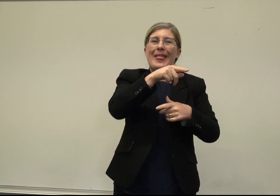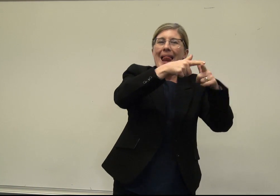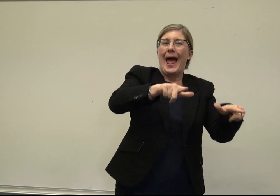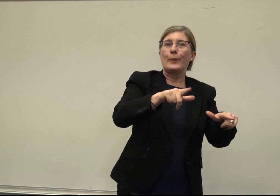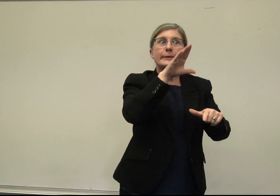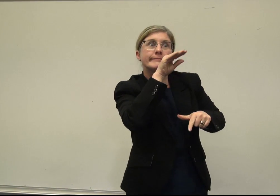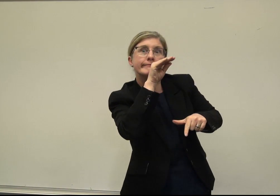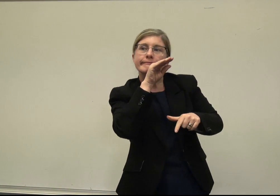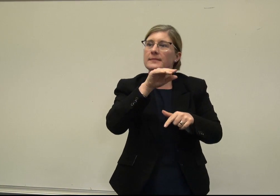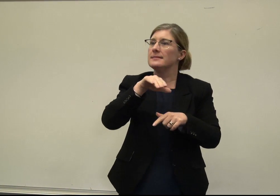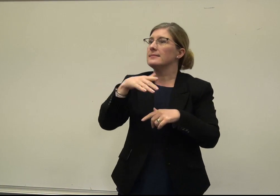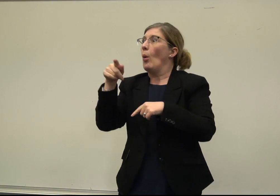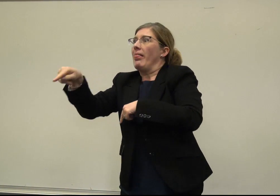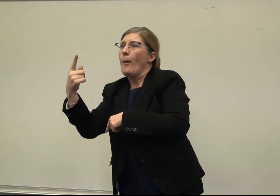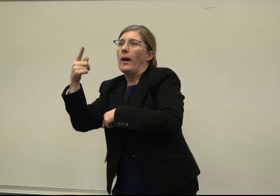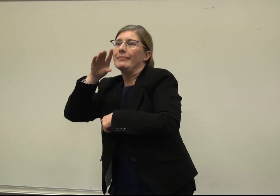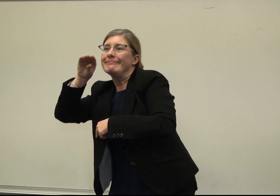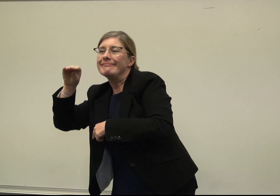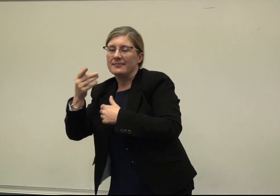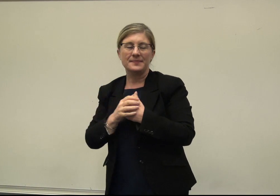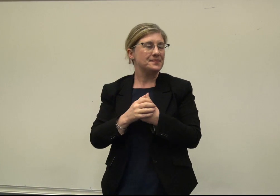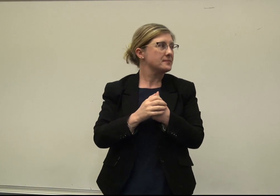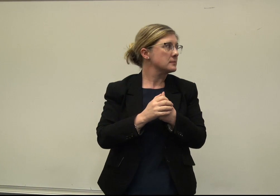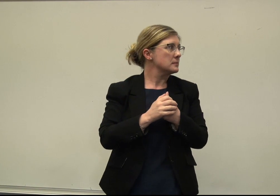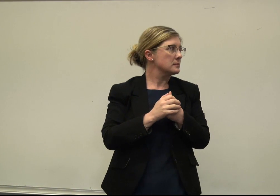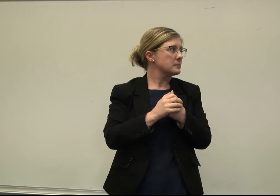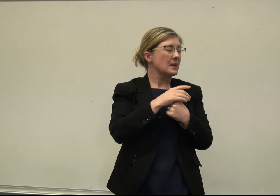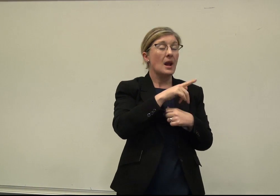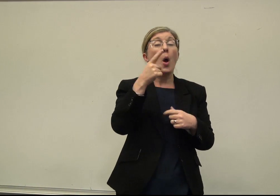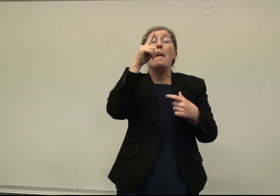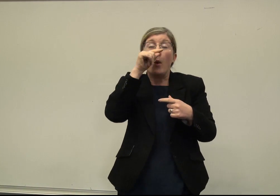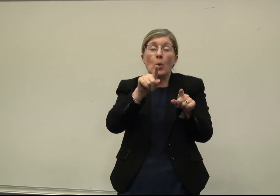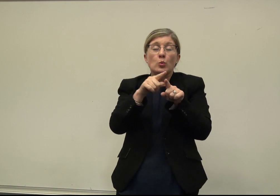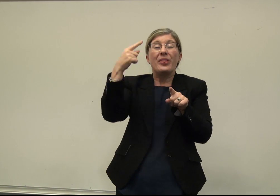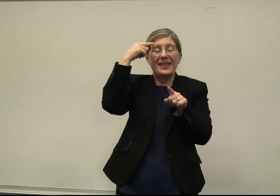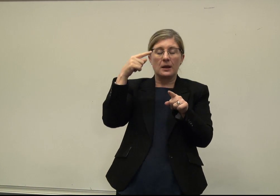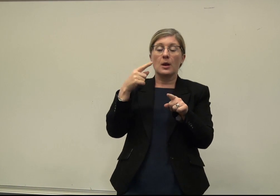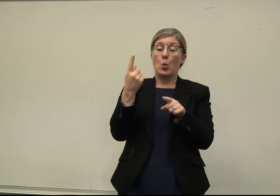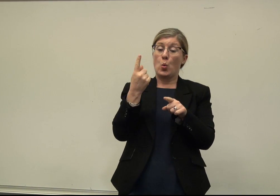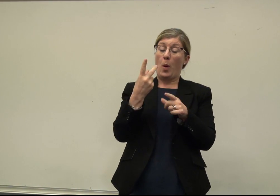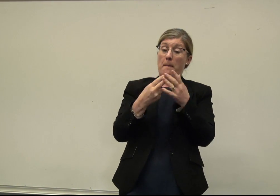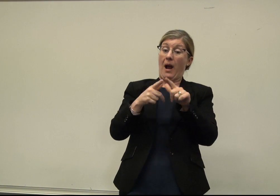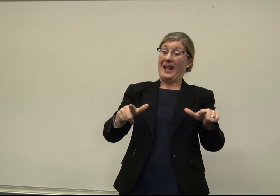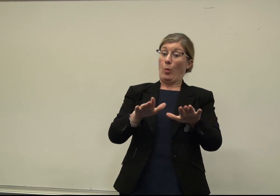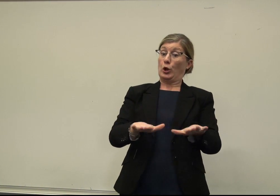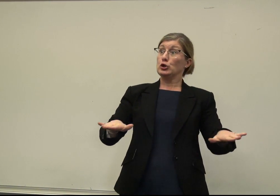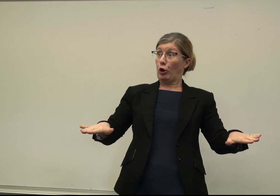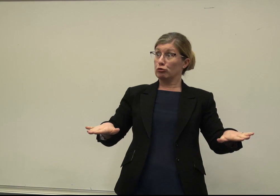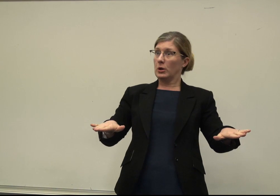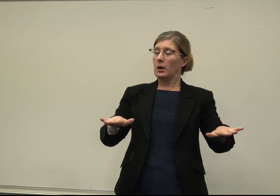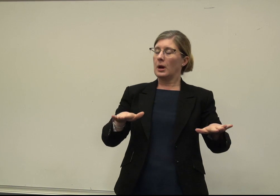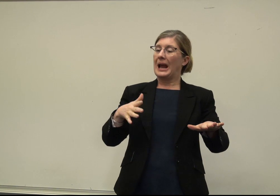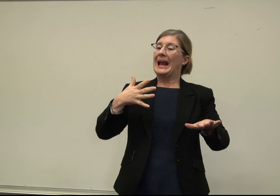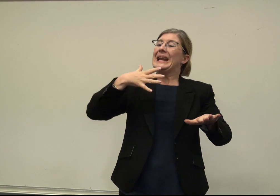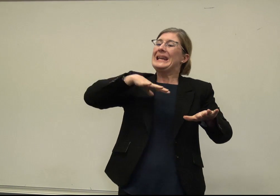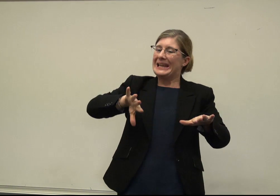Possibly bilingual children need to hear both languages, or hear or be exposed to both